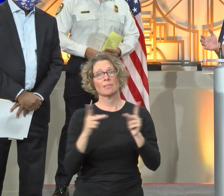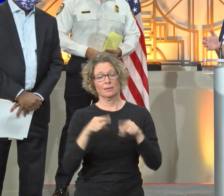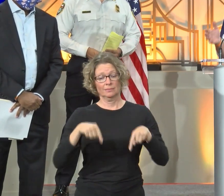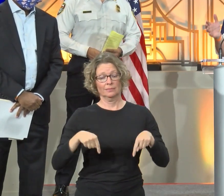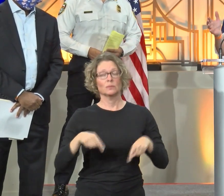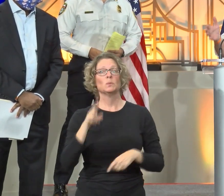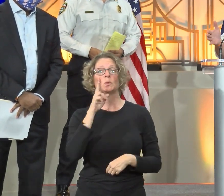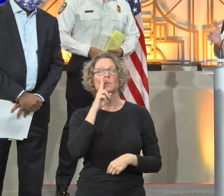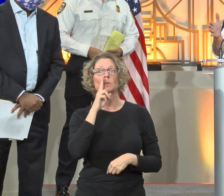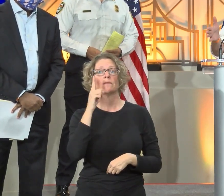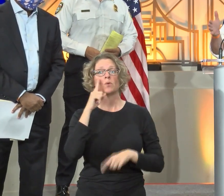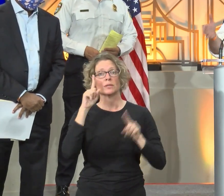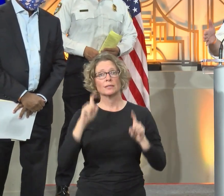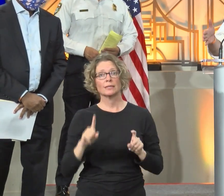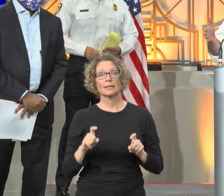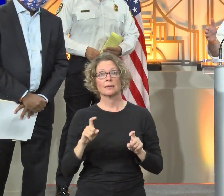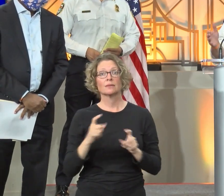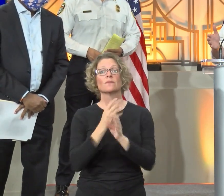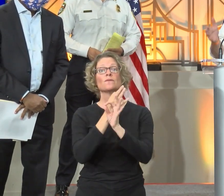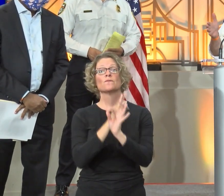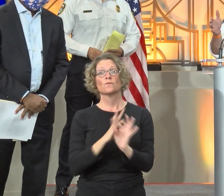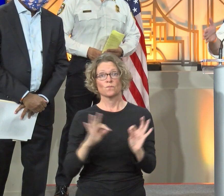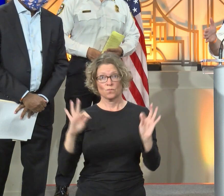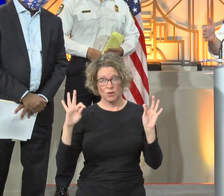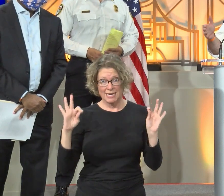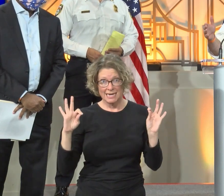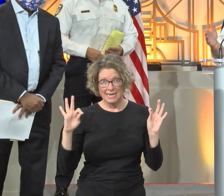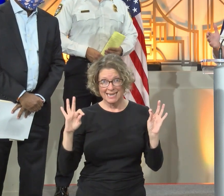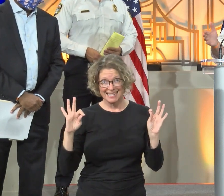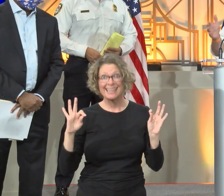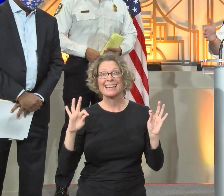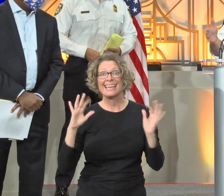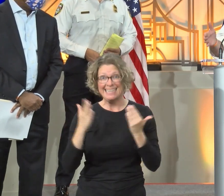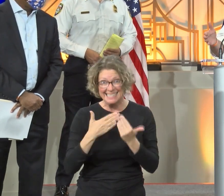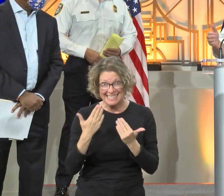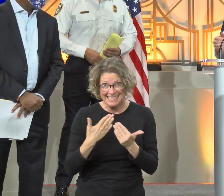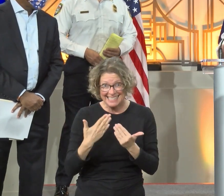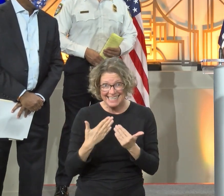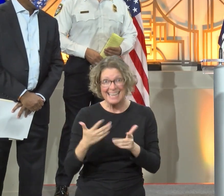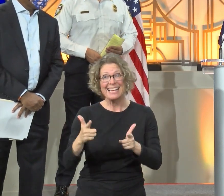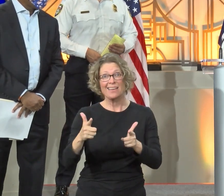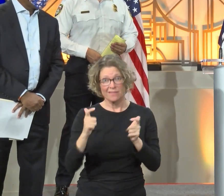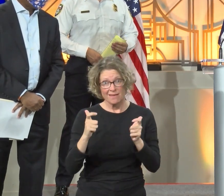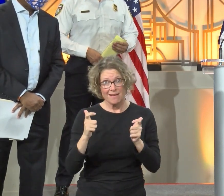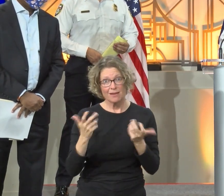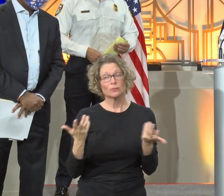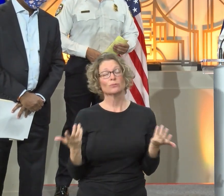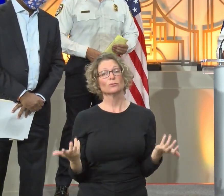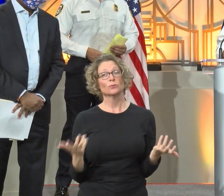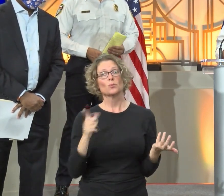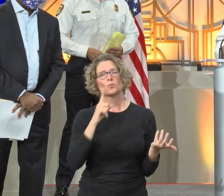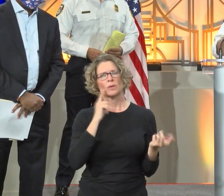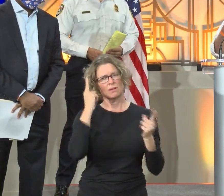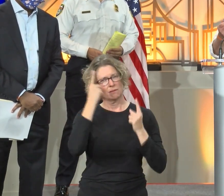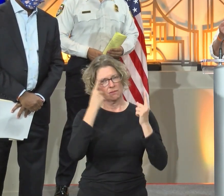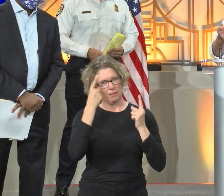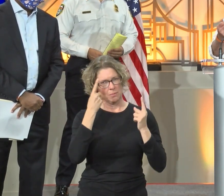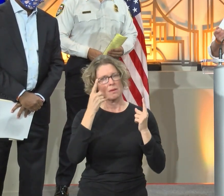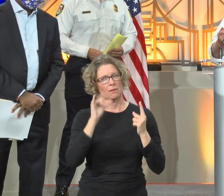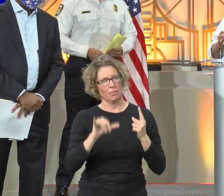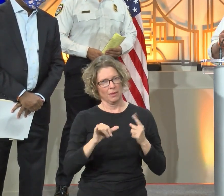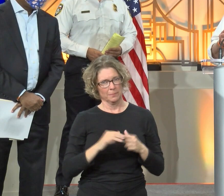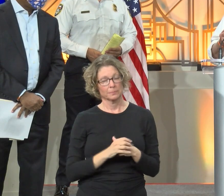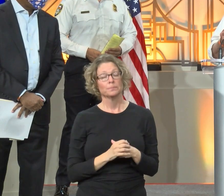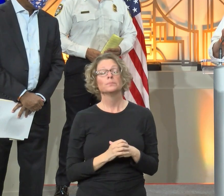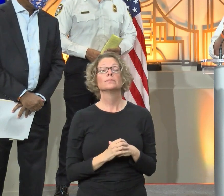Houston where you can get tested for free and easy and quickly. So people should really consider that. And then the other thing is,